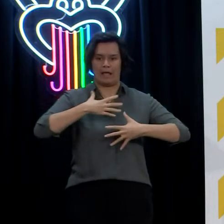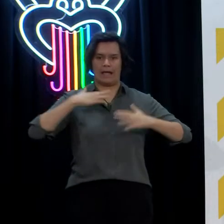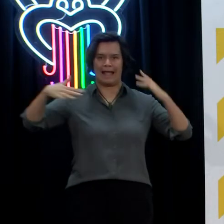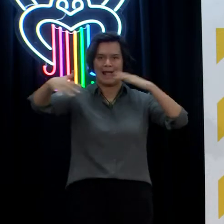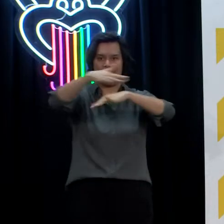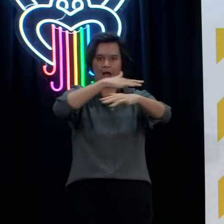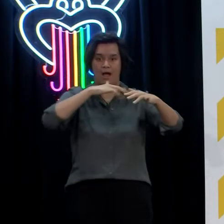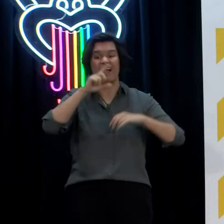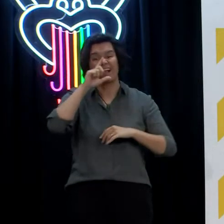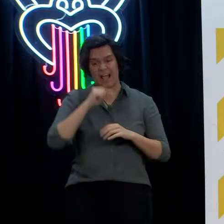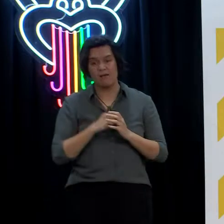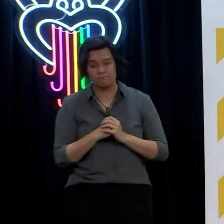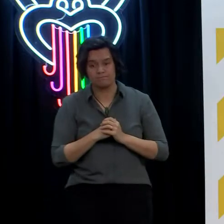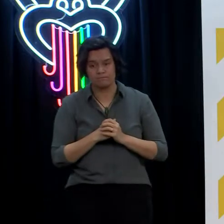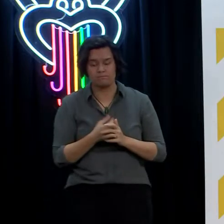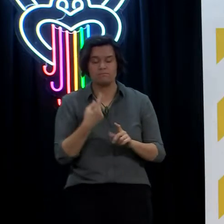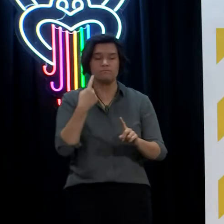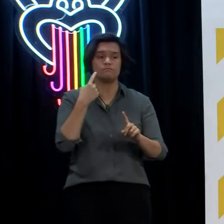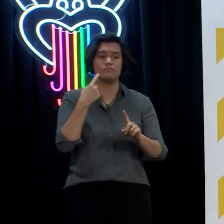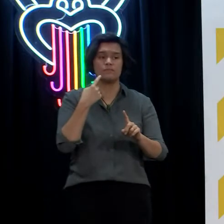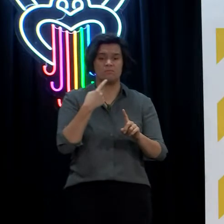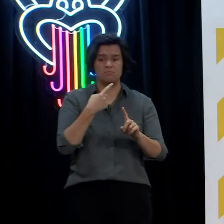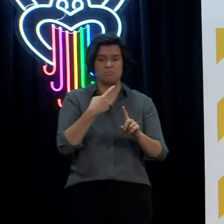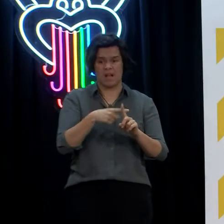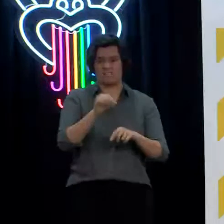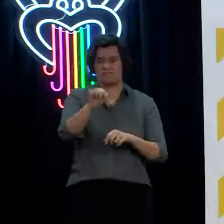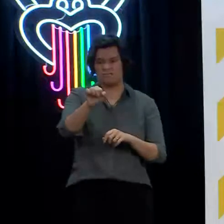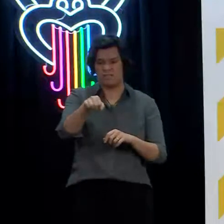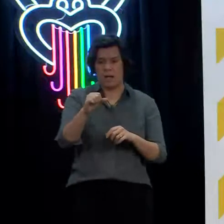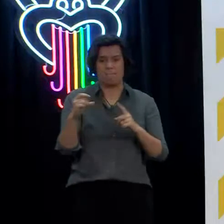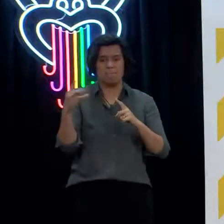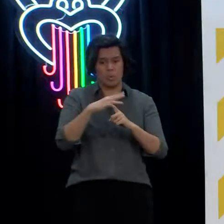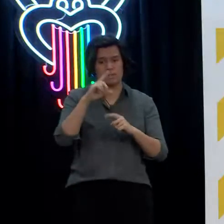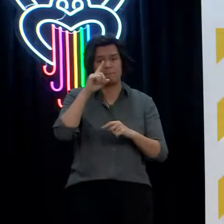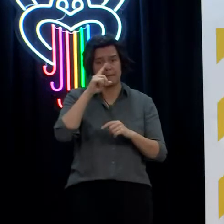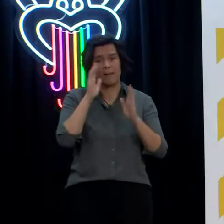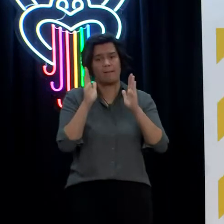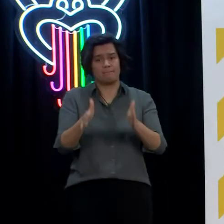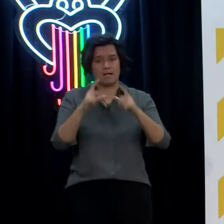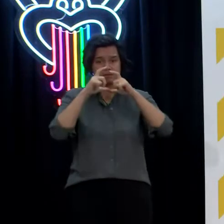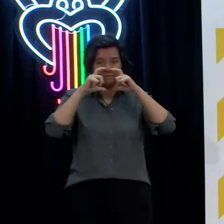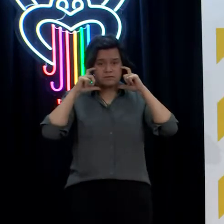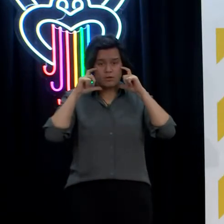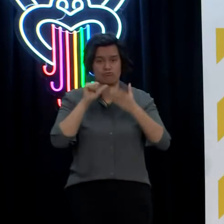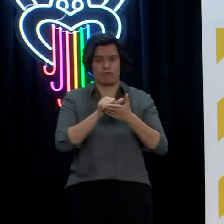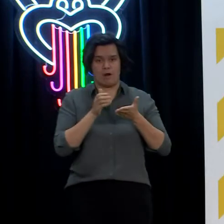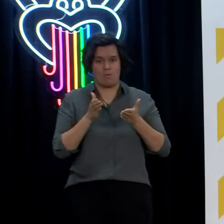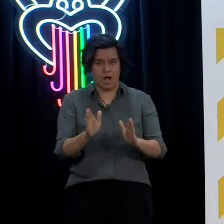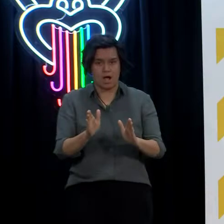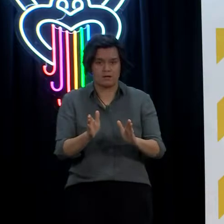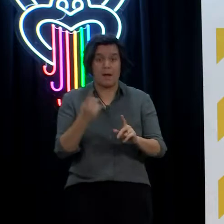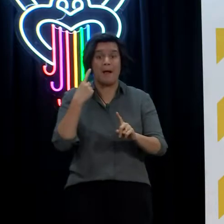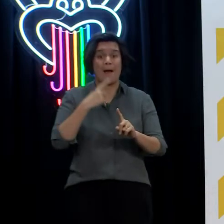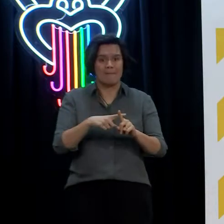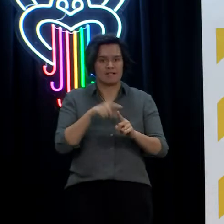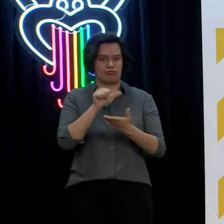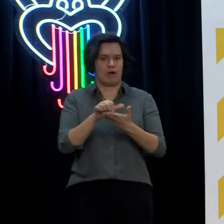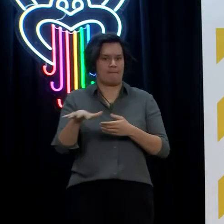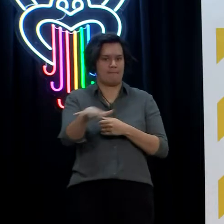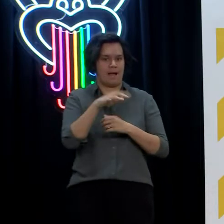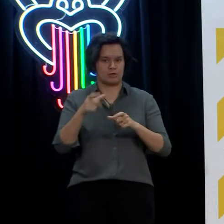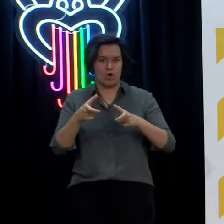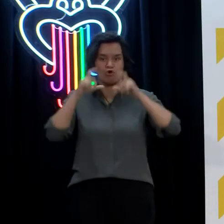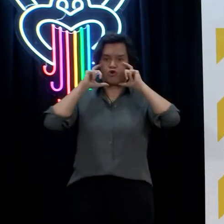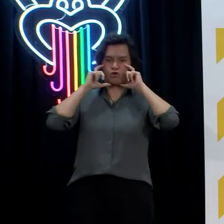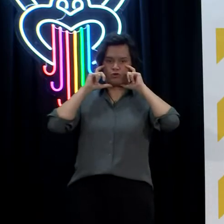got on our websites. I mean, I think it is important that people wear masks properly, that they do wear them where they're encouraged to wear them. And